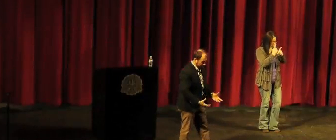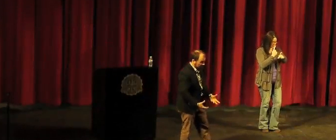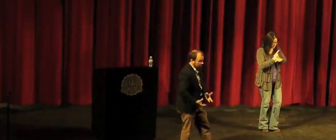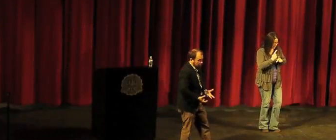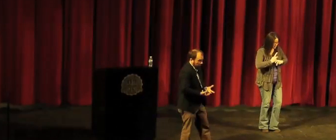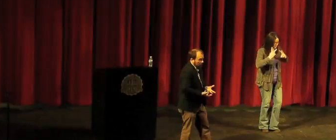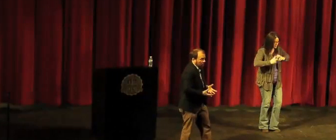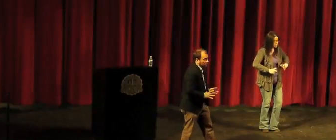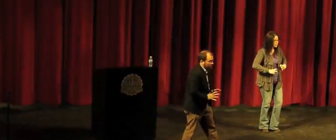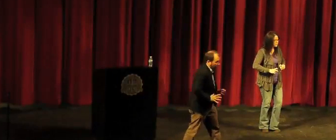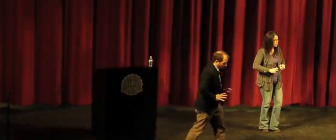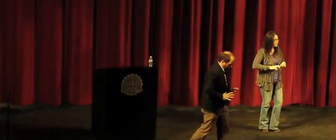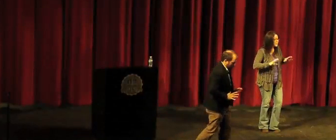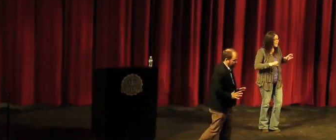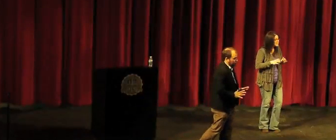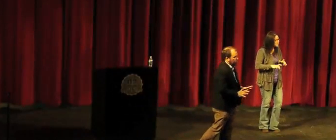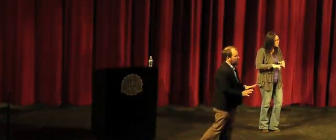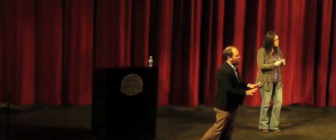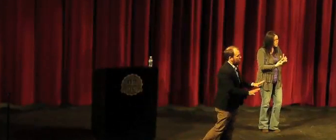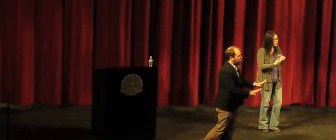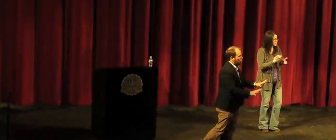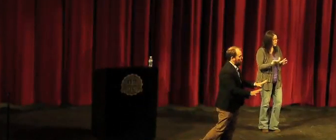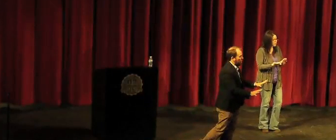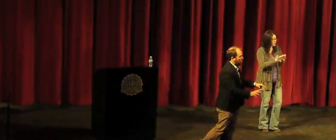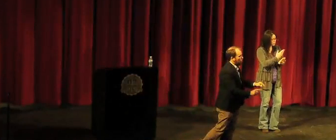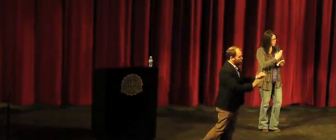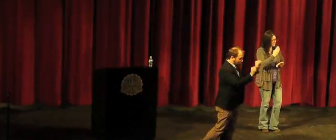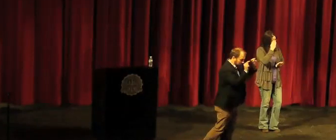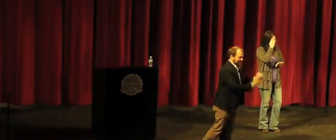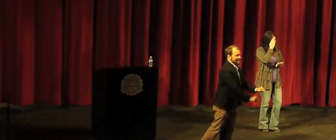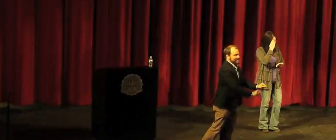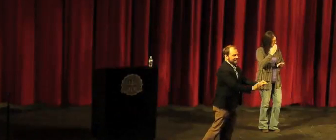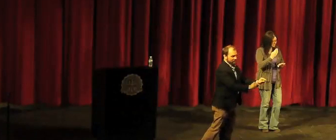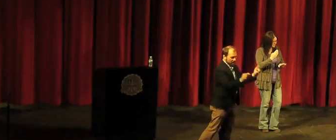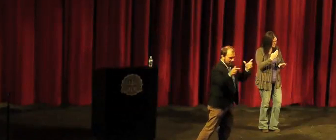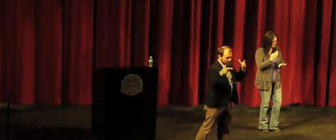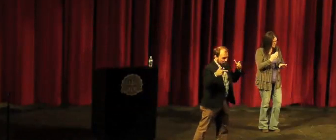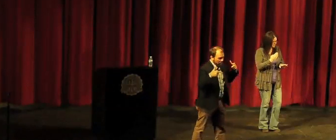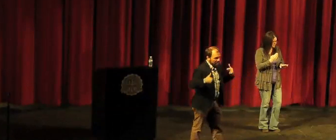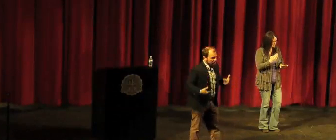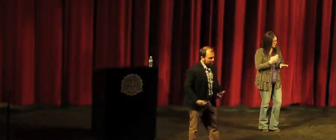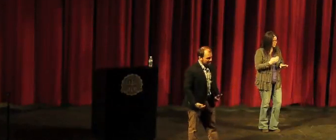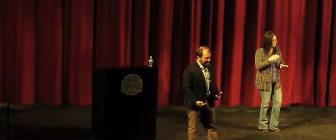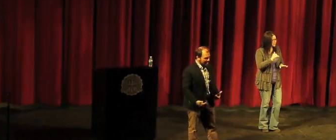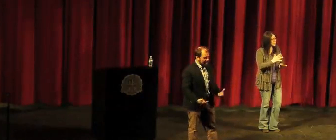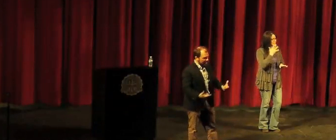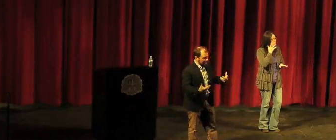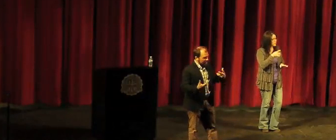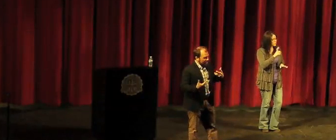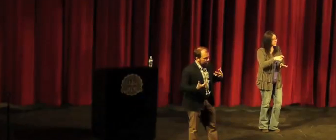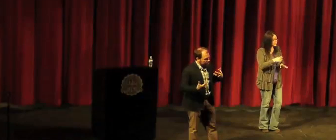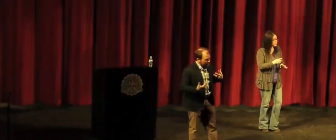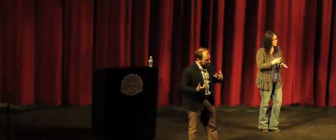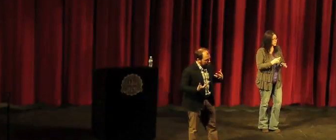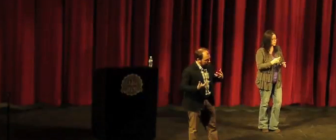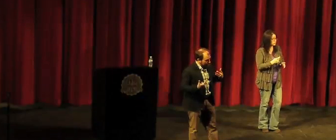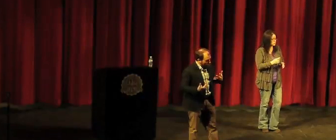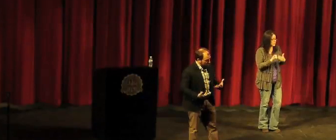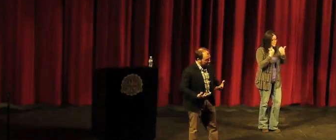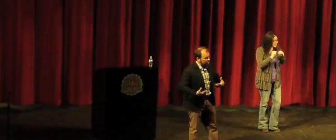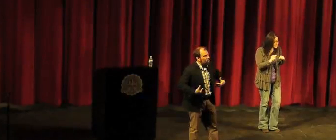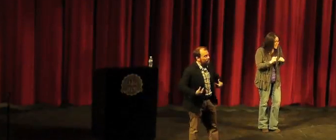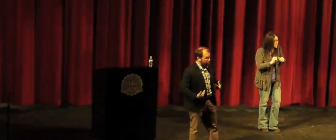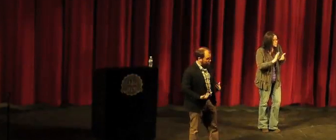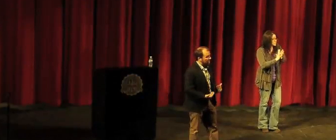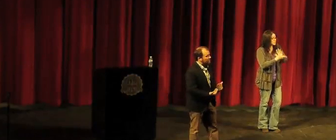It does bubble up from a kind of preconscious know-how, which is precisely why we need to attend to be